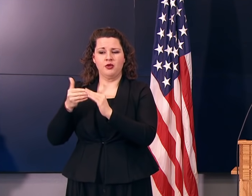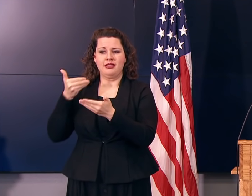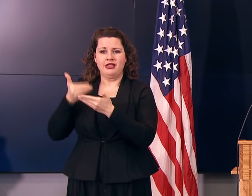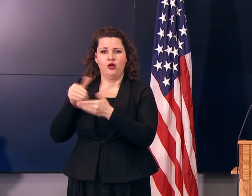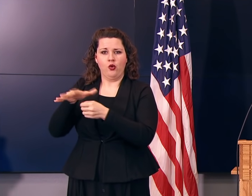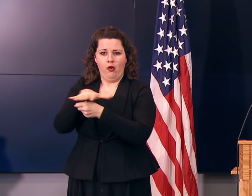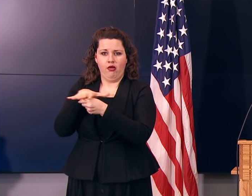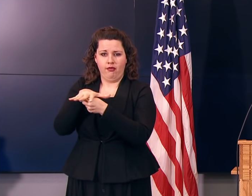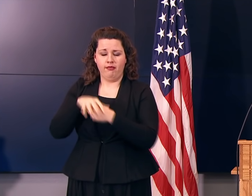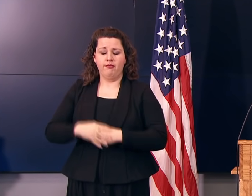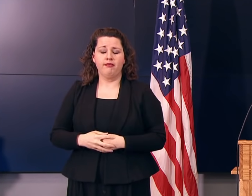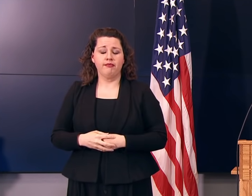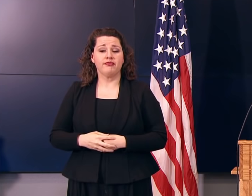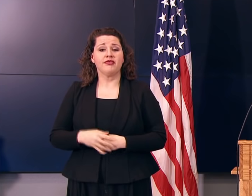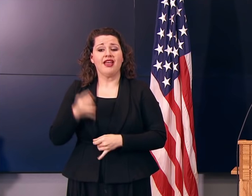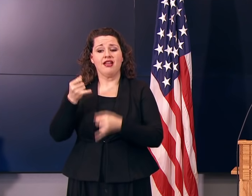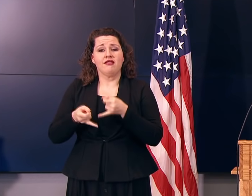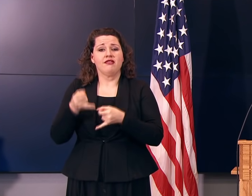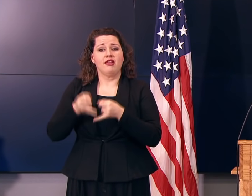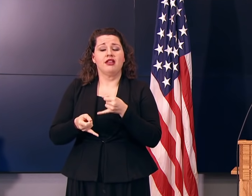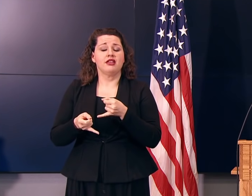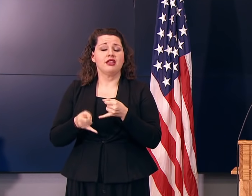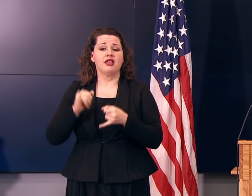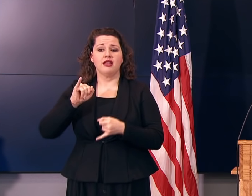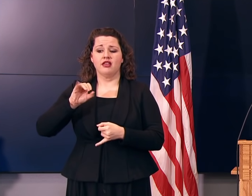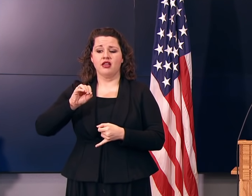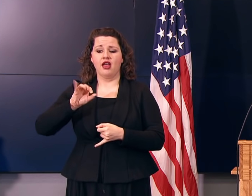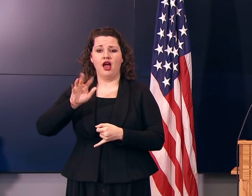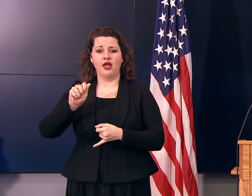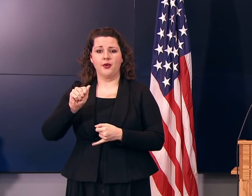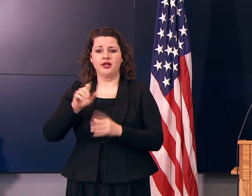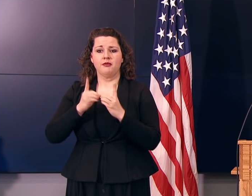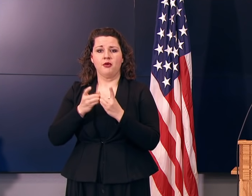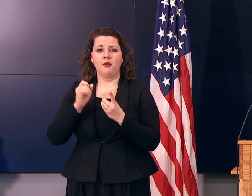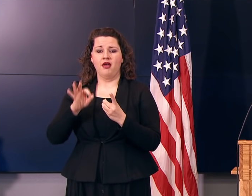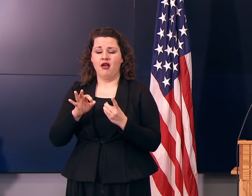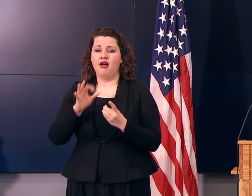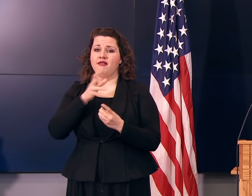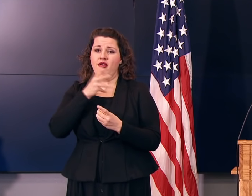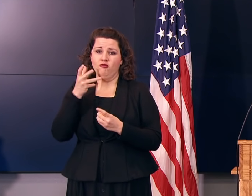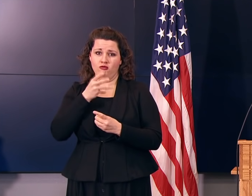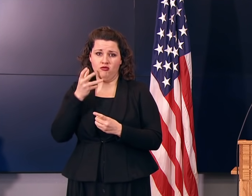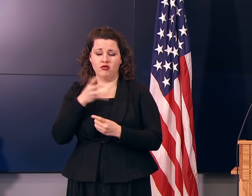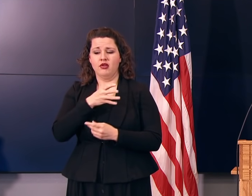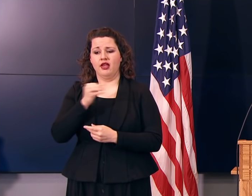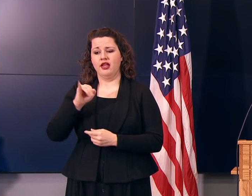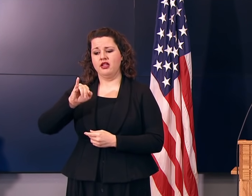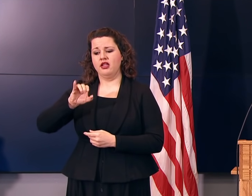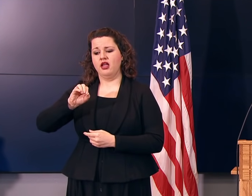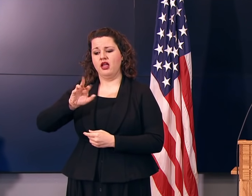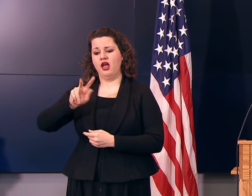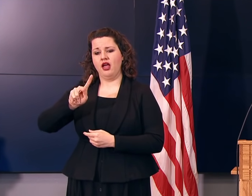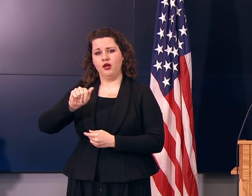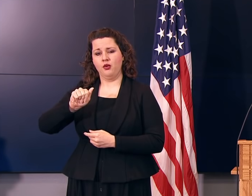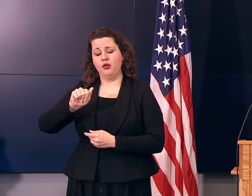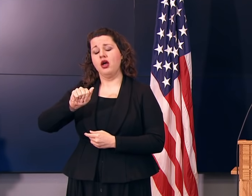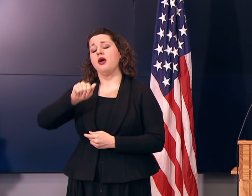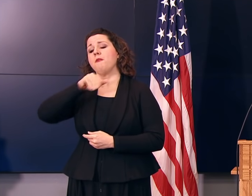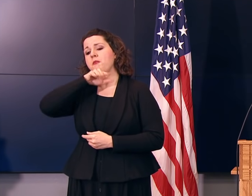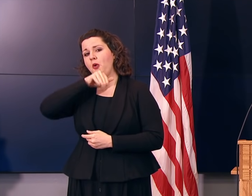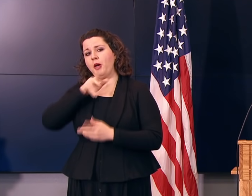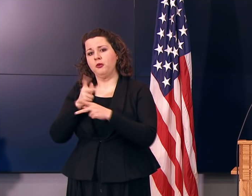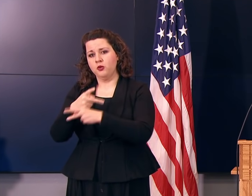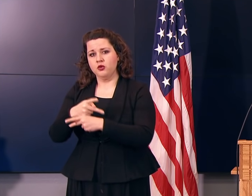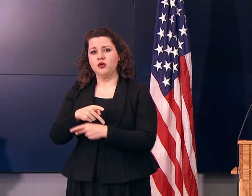your community. And finally, the Iowa Department of Agriculture and the Iowa pork producers, pig farmers,